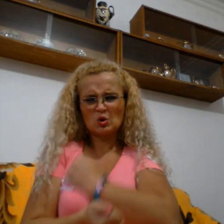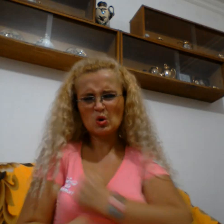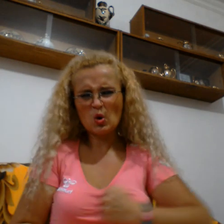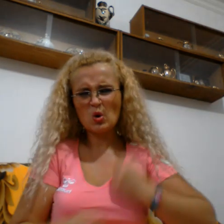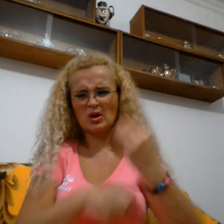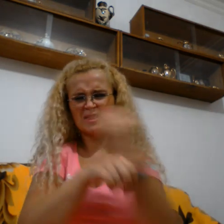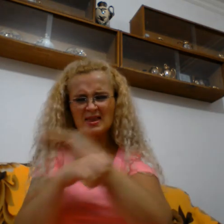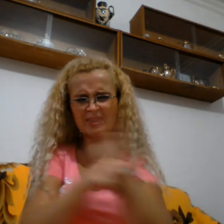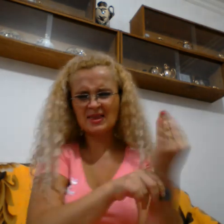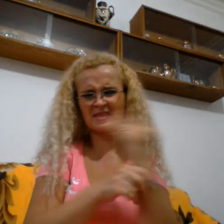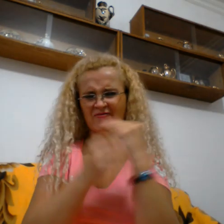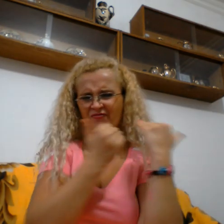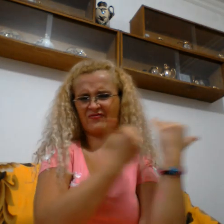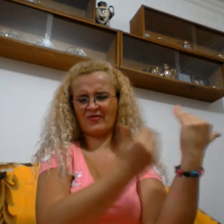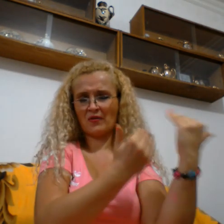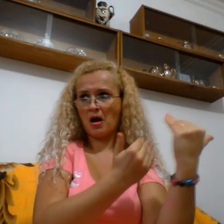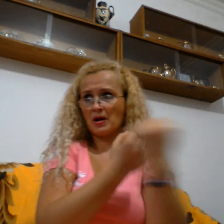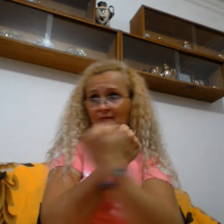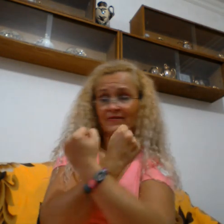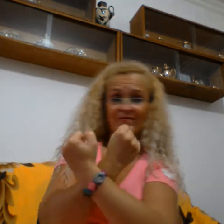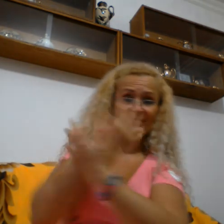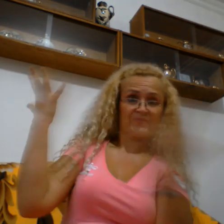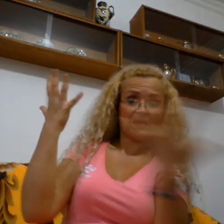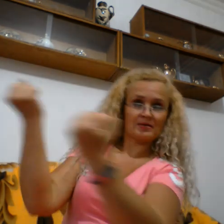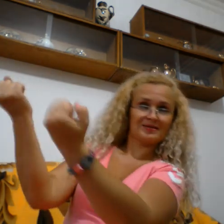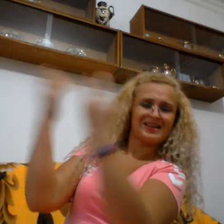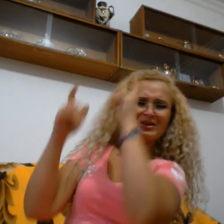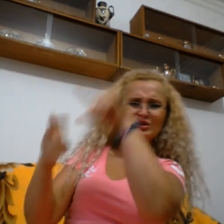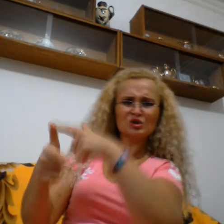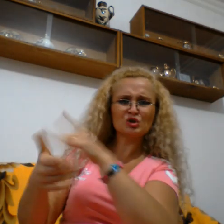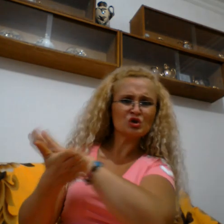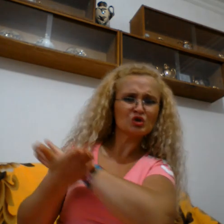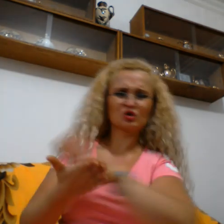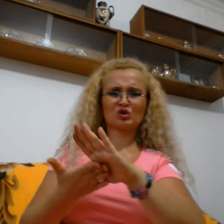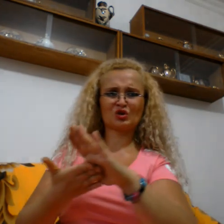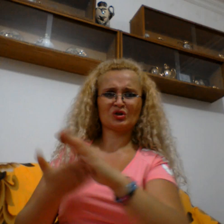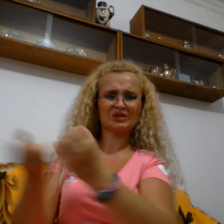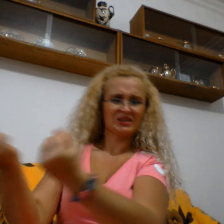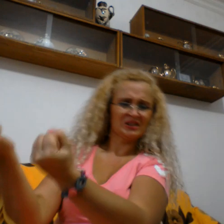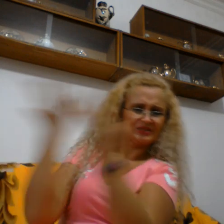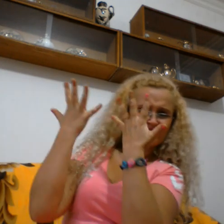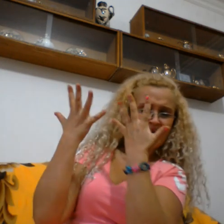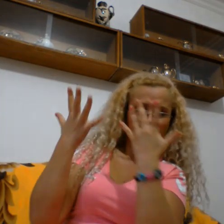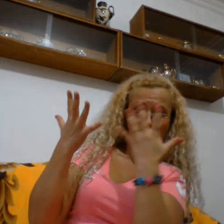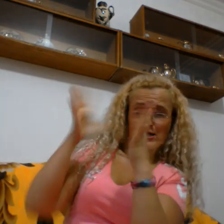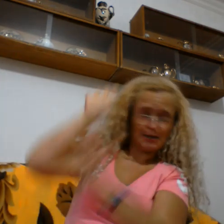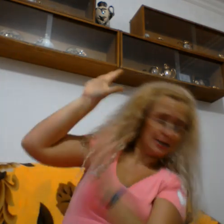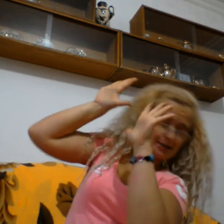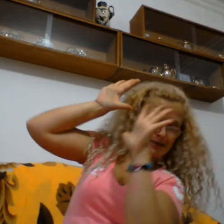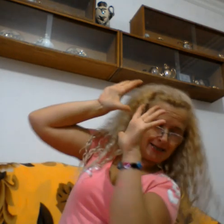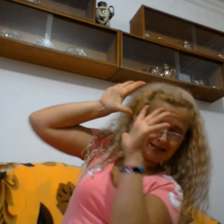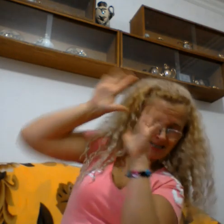Members of the State Commission, the Soyuz crew is ready for the qualification examinations on the